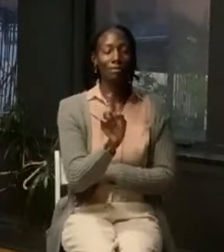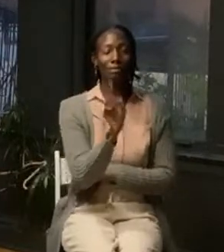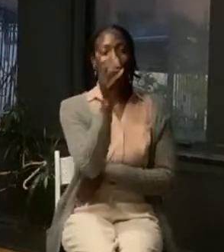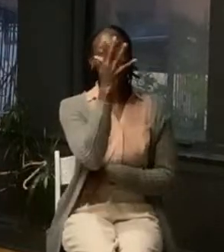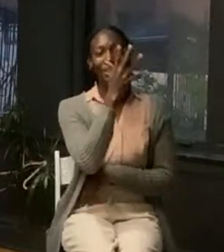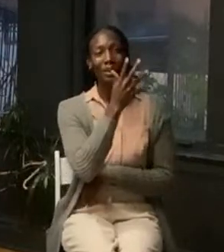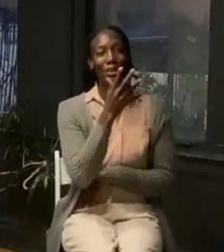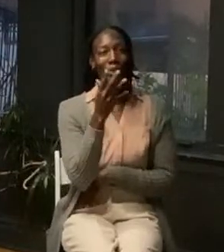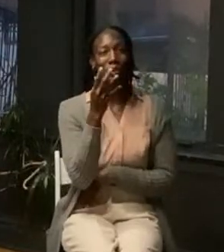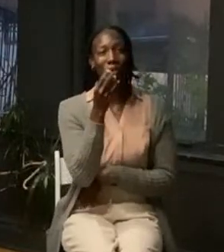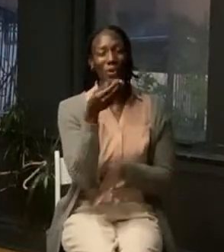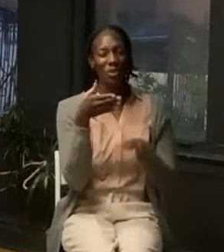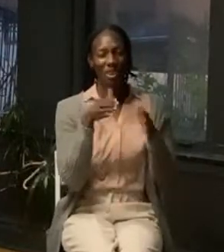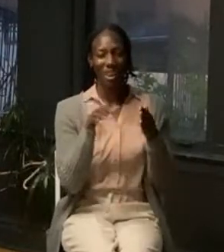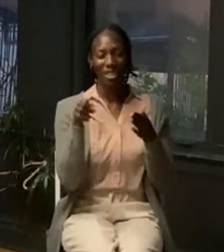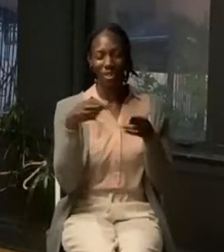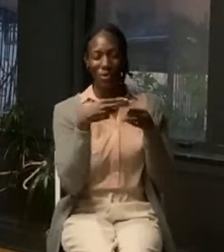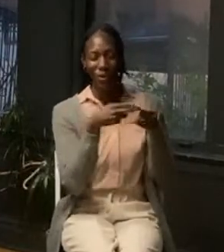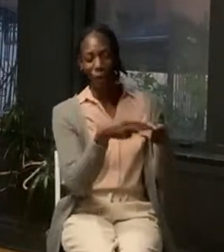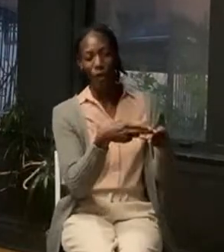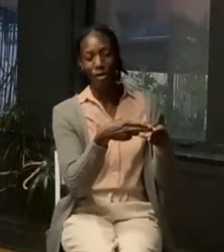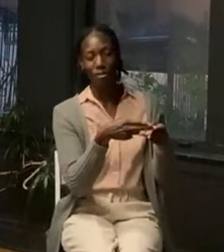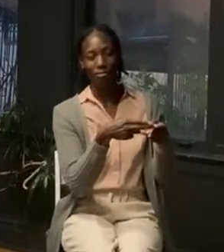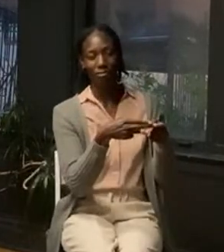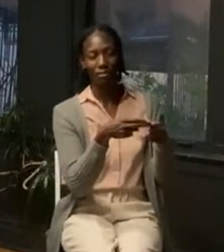Beautiful death, he called them.